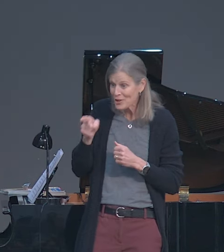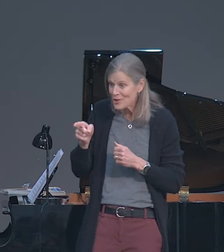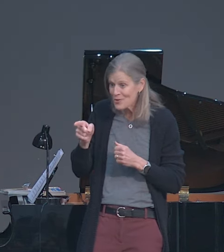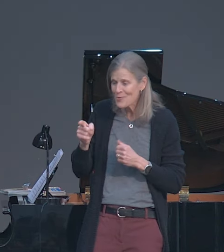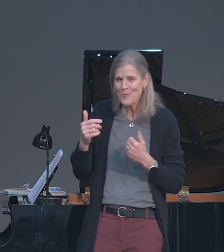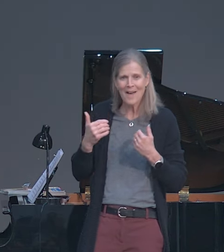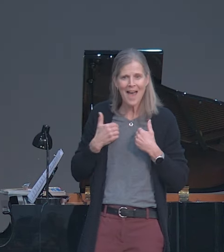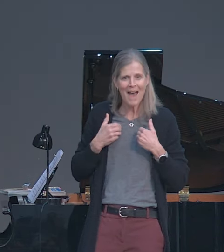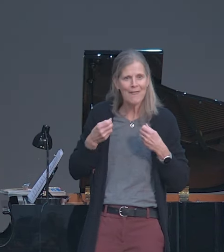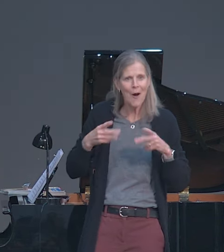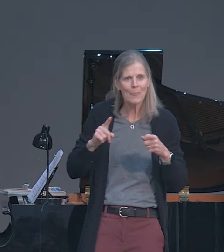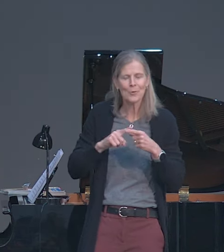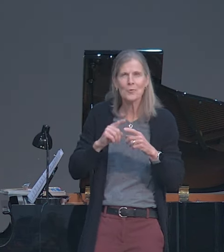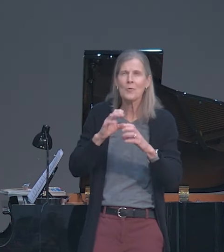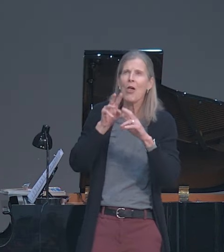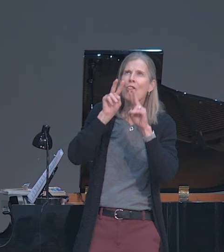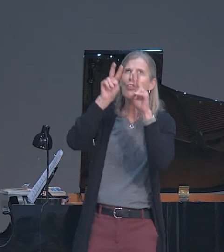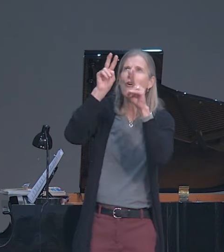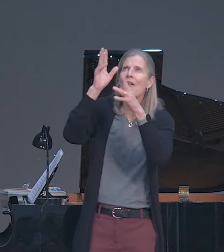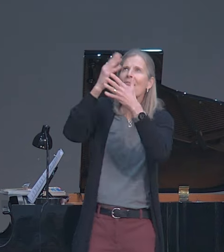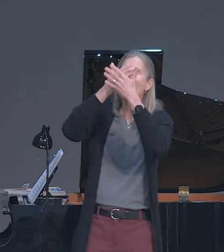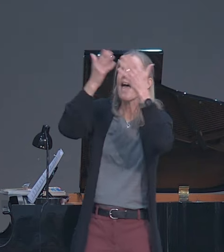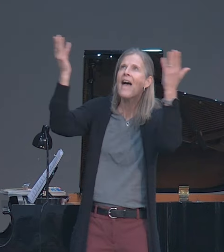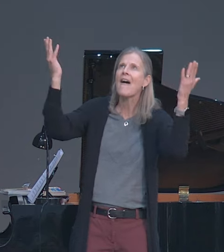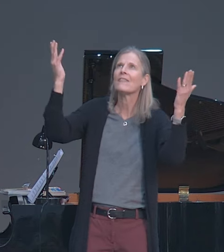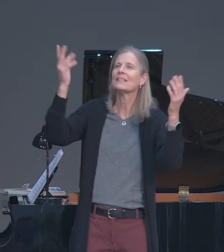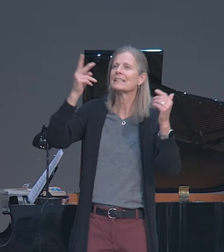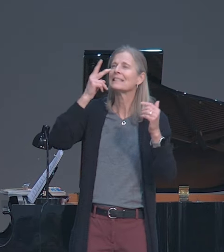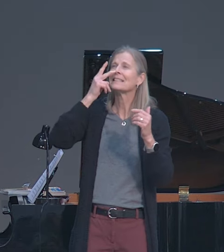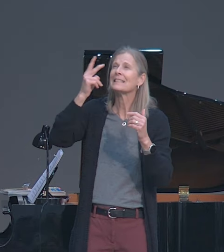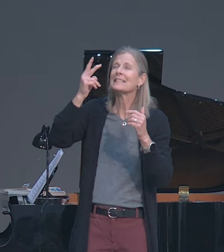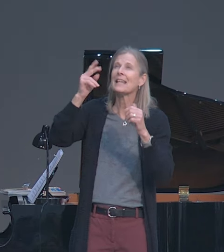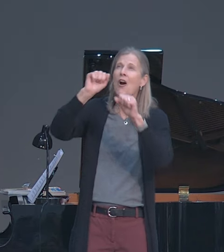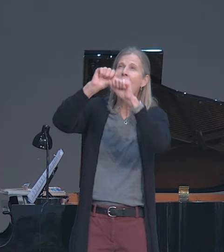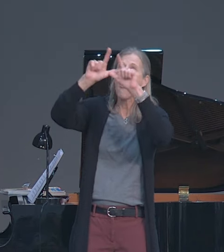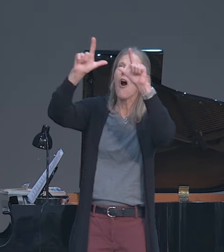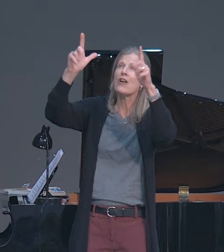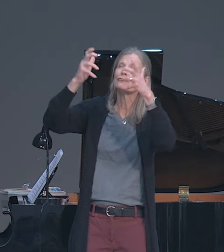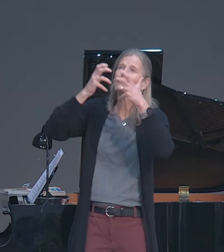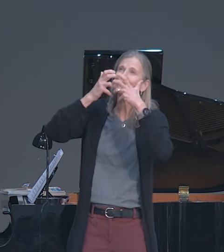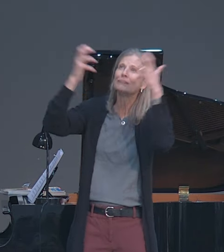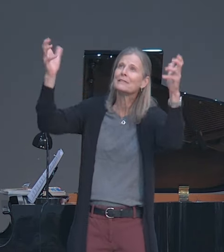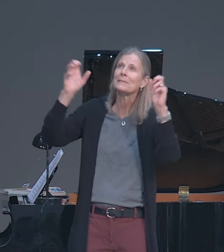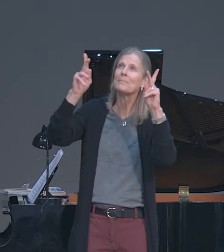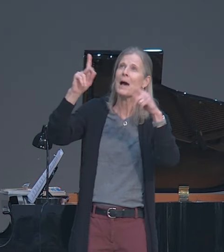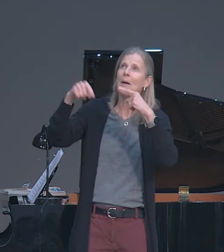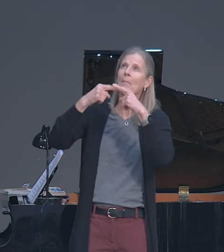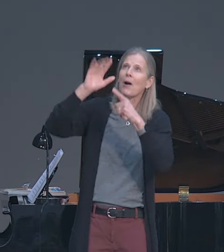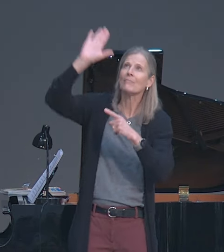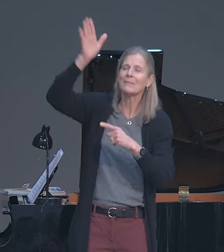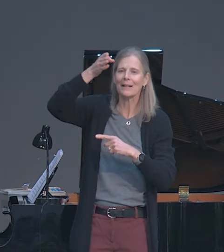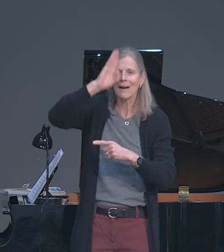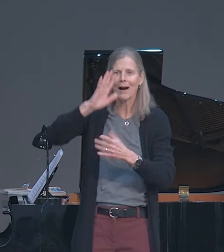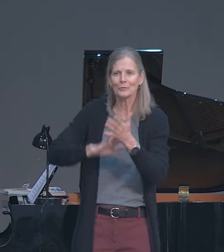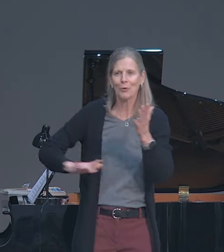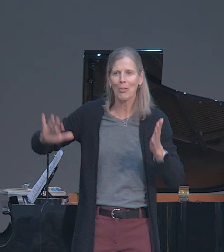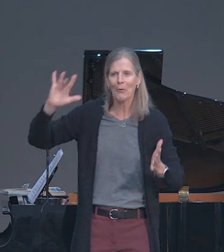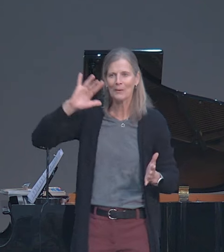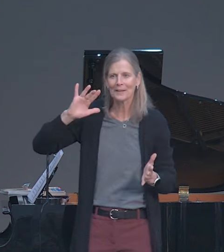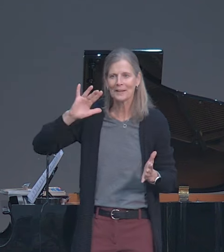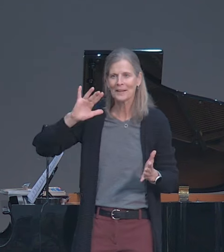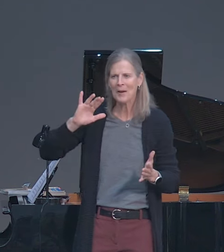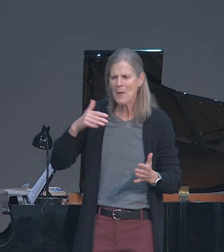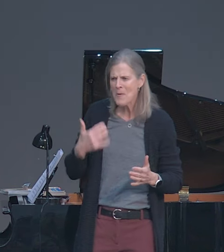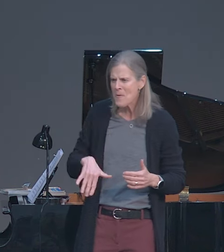to look at the heavens and see them scream back to you about the glory of God. That